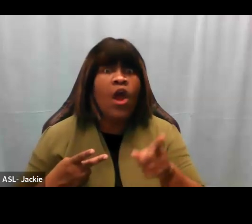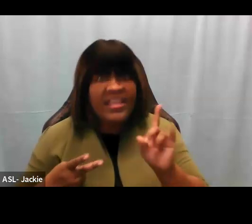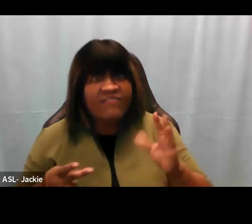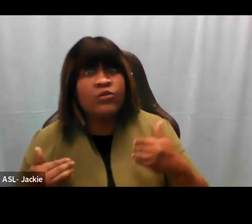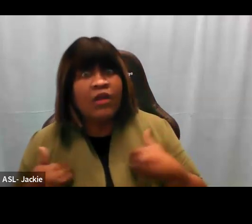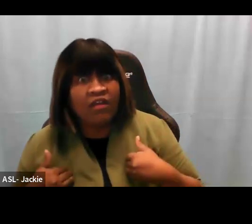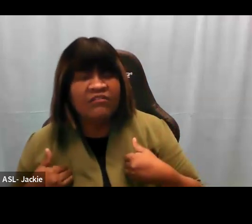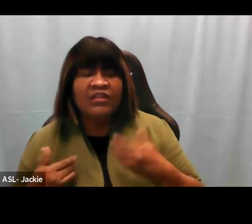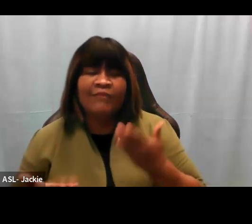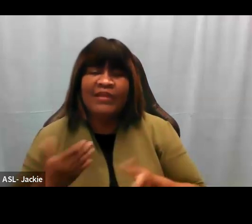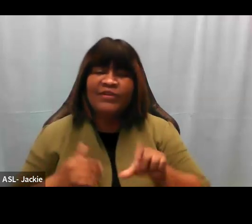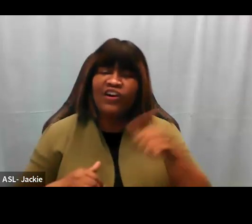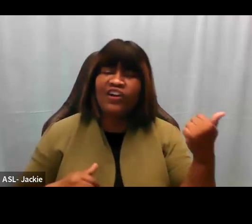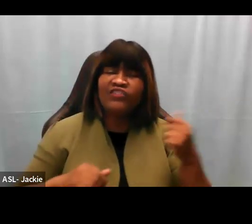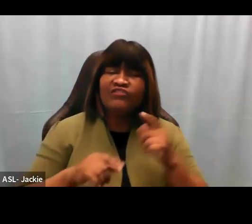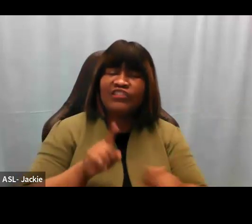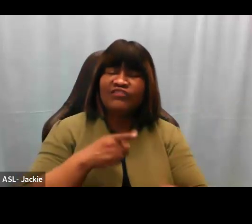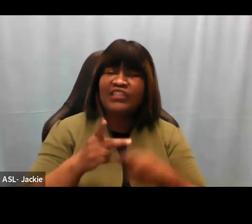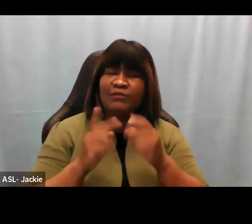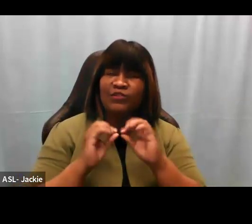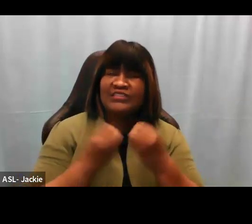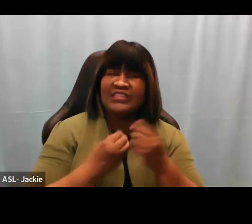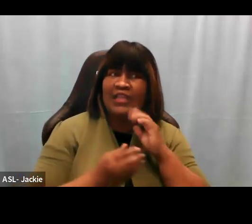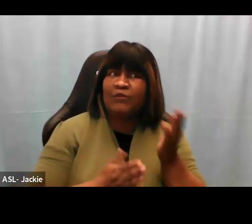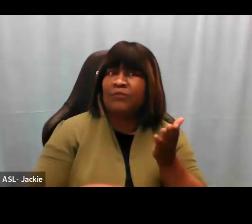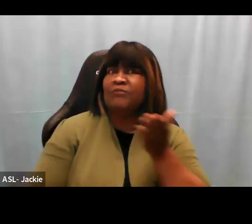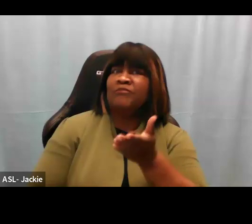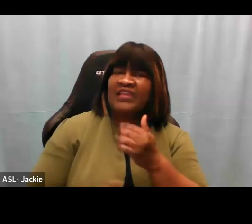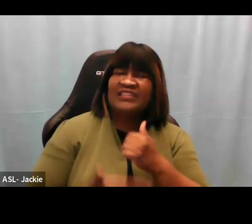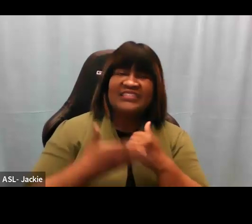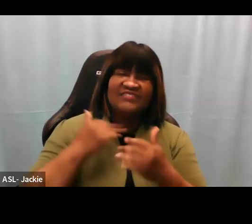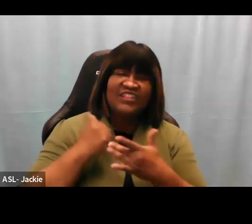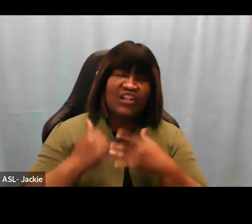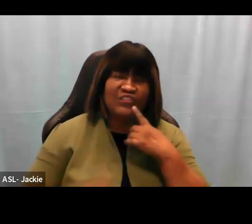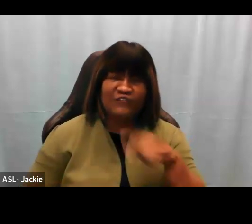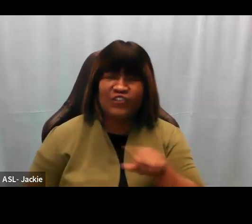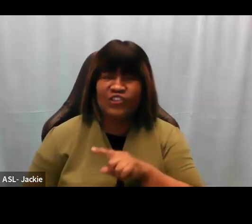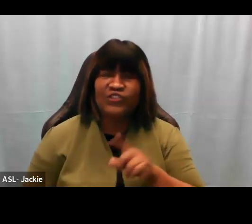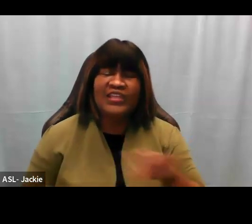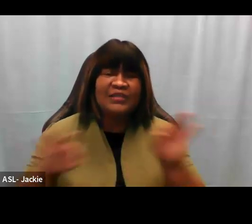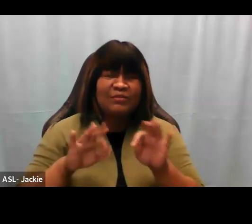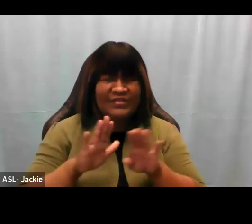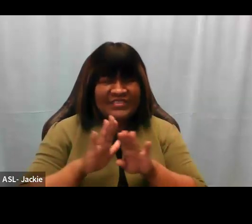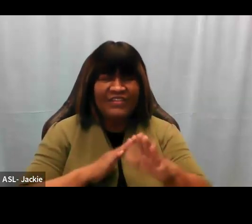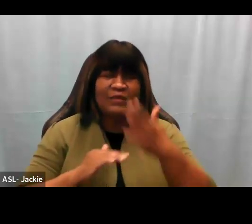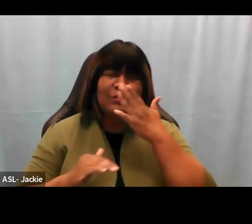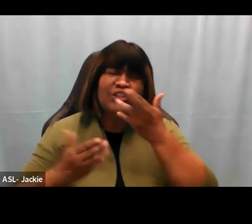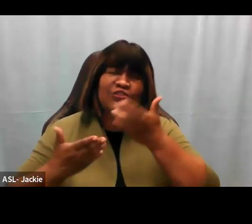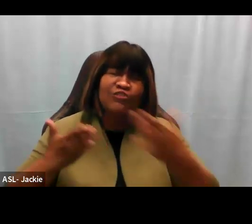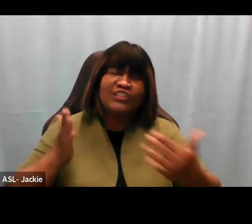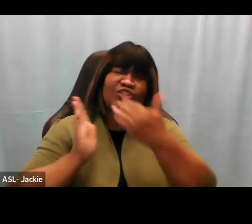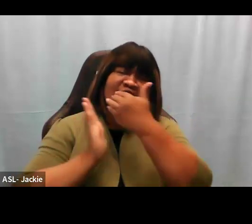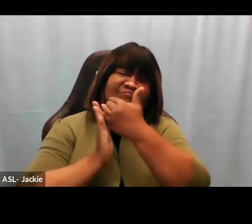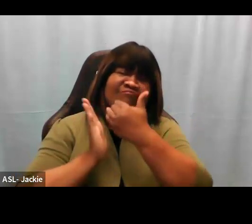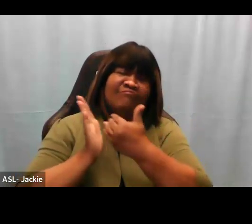there could be other organizations that will provide assistive technology. So developing like a resource list